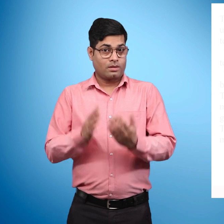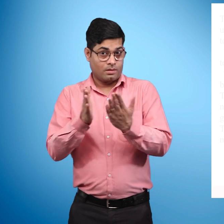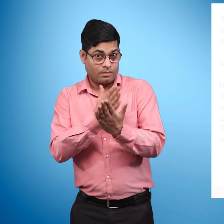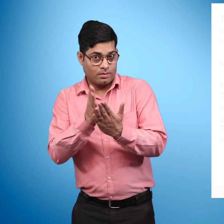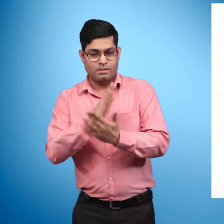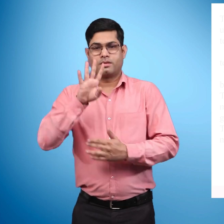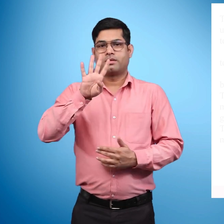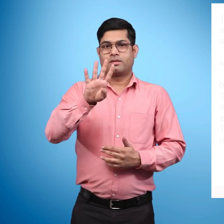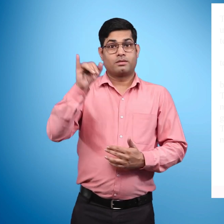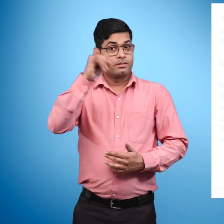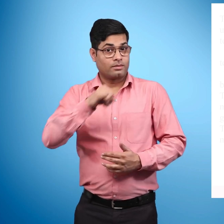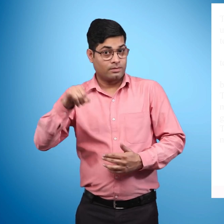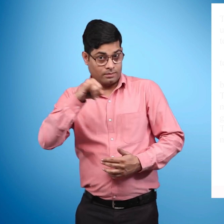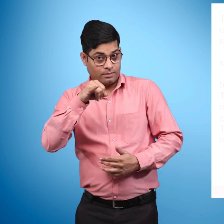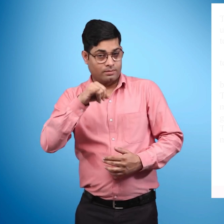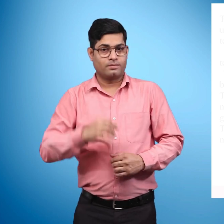Page number 46.